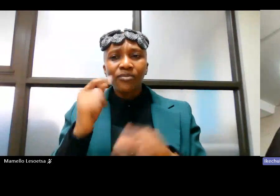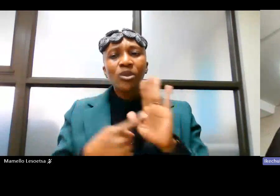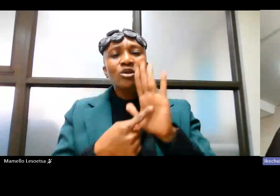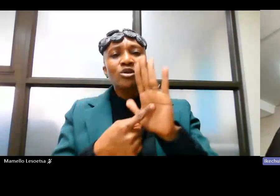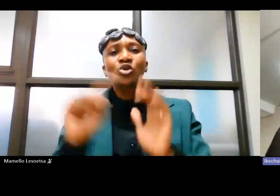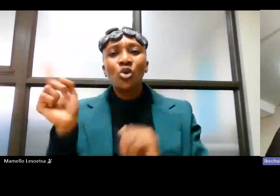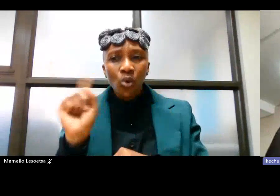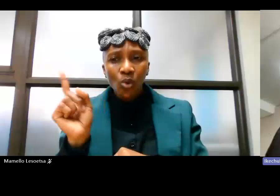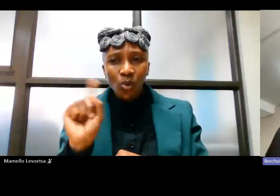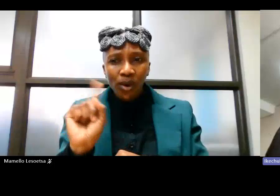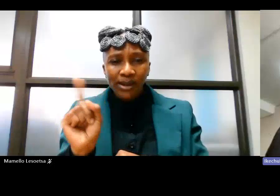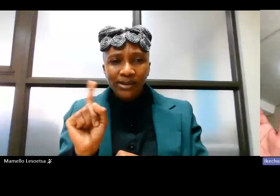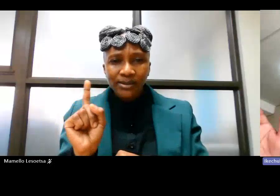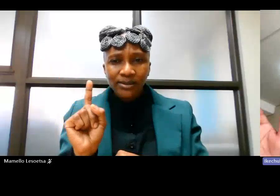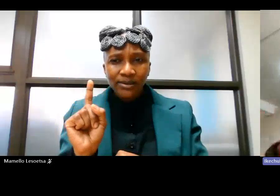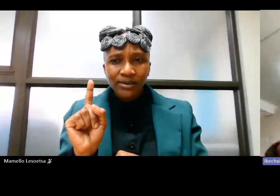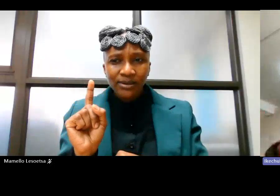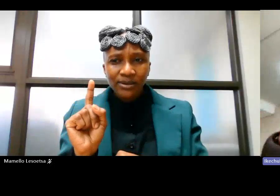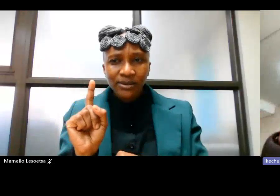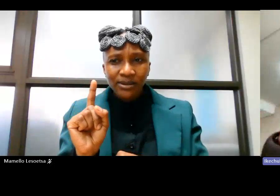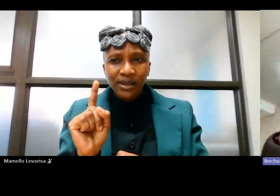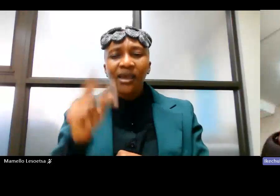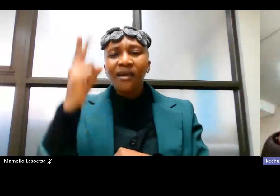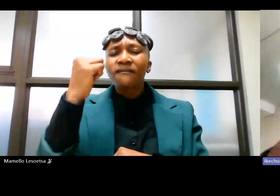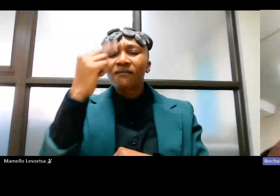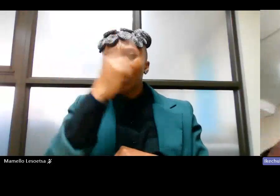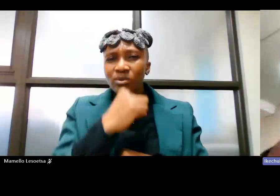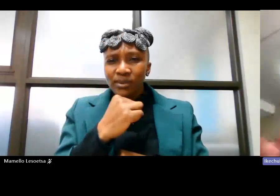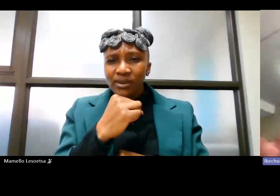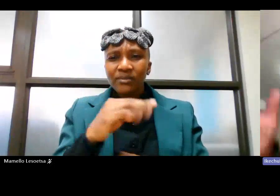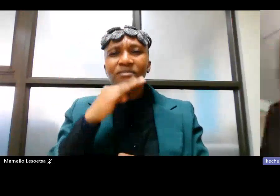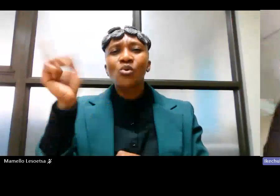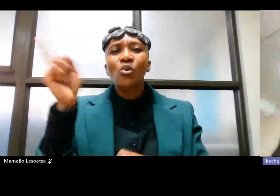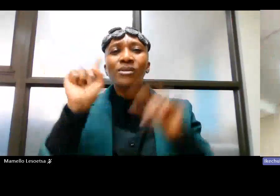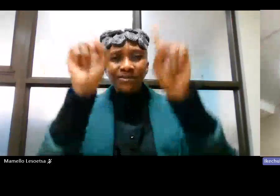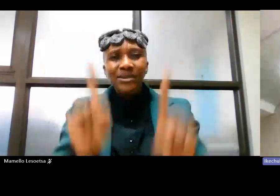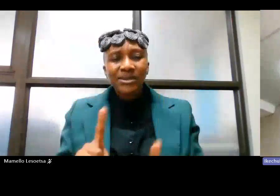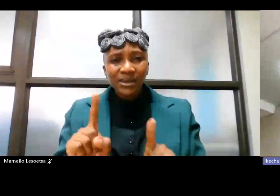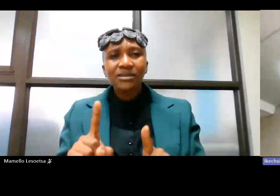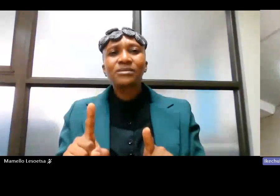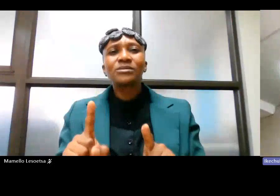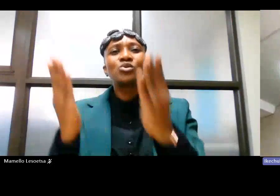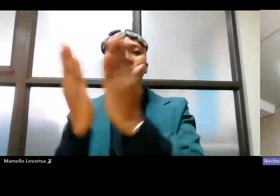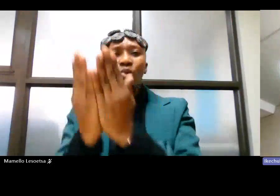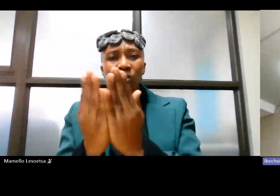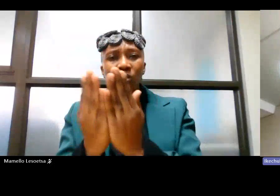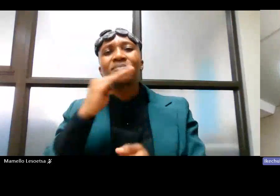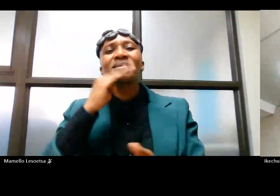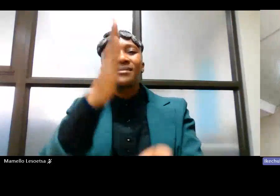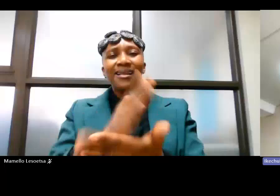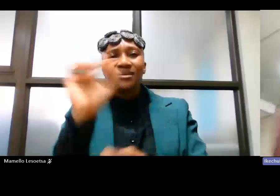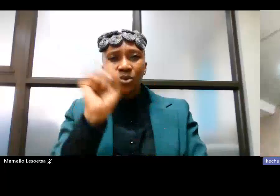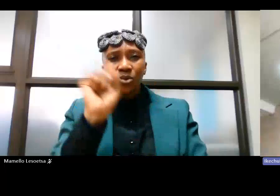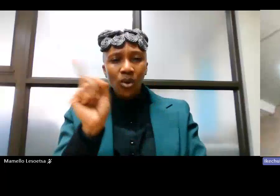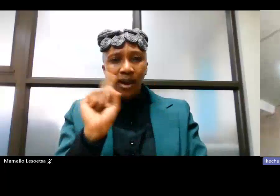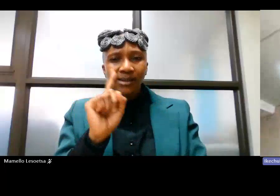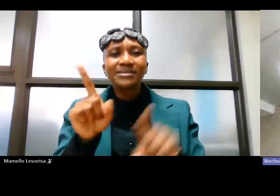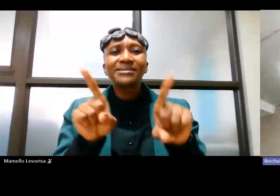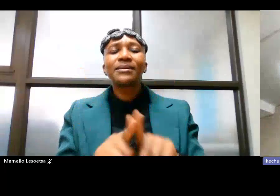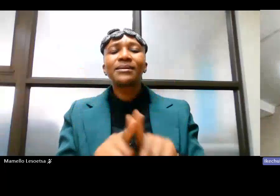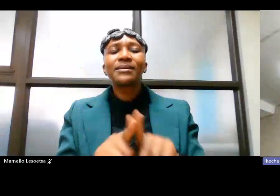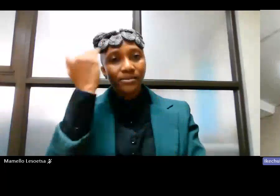what the assumptions are around visual impairment, in special schools and the rest of it, what the reality is, what is the